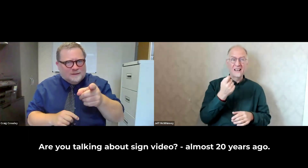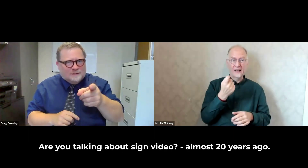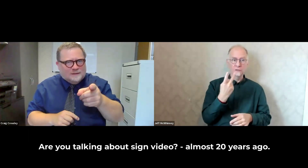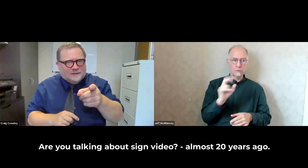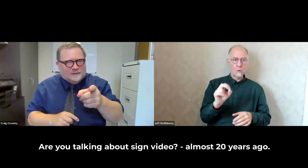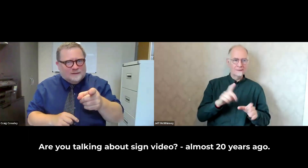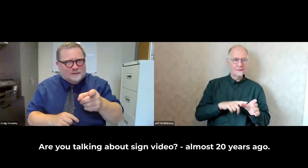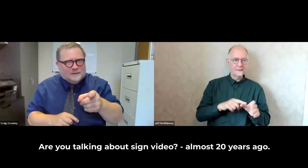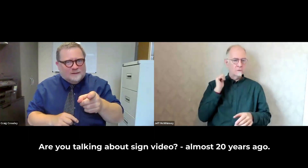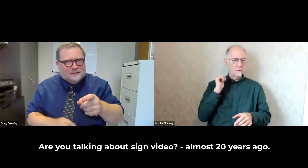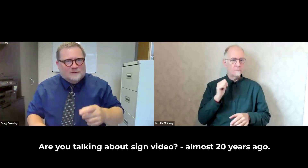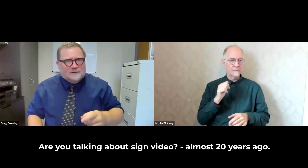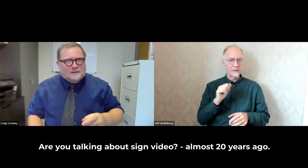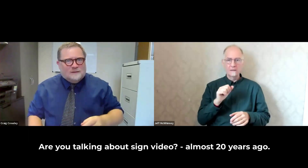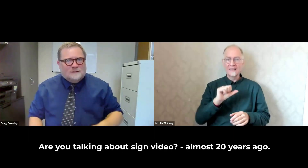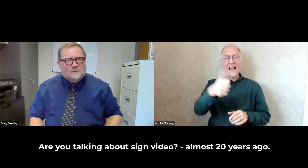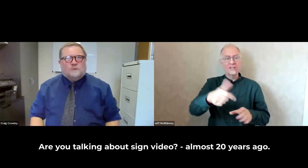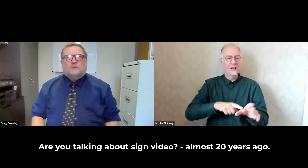video?